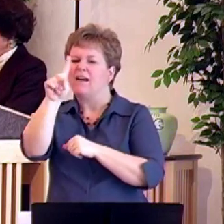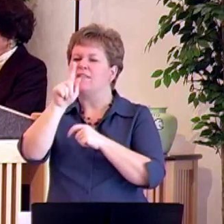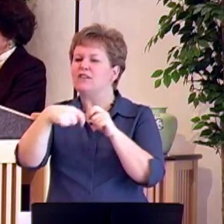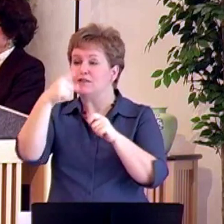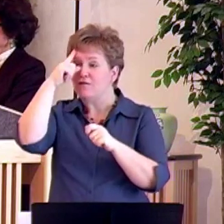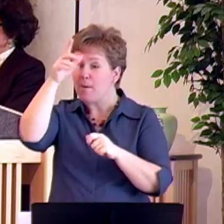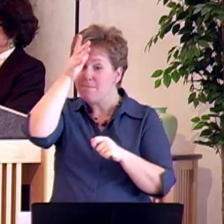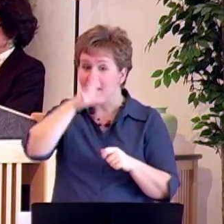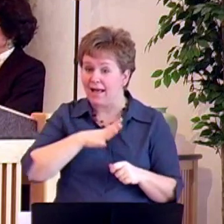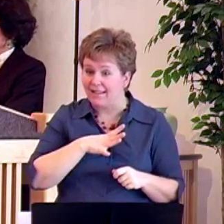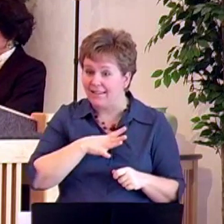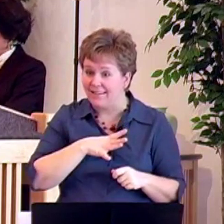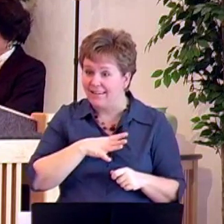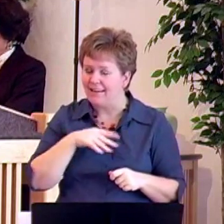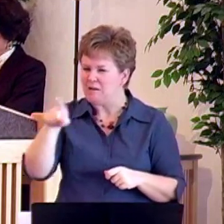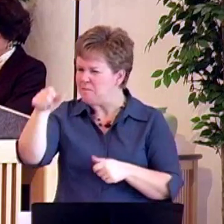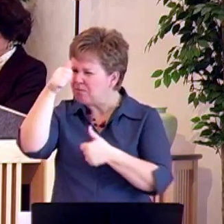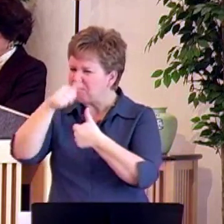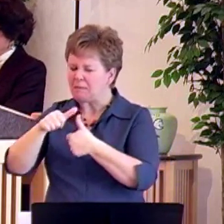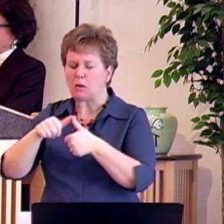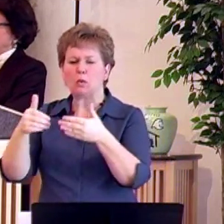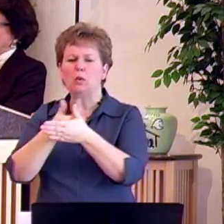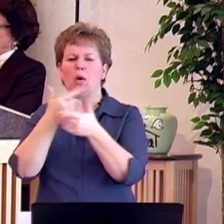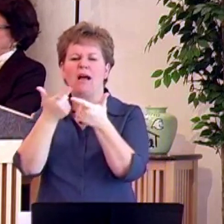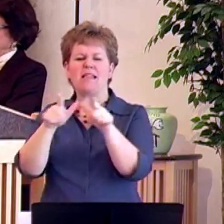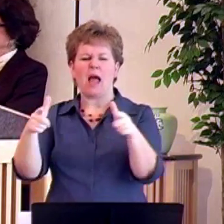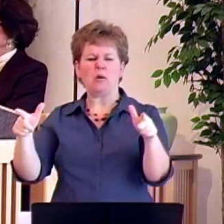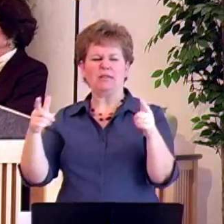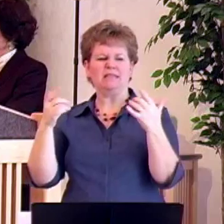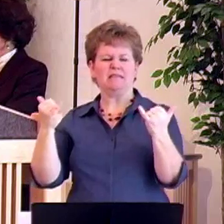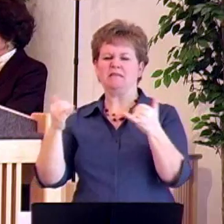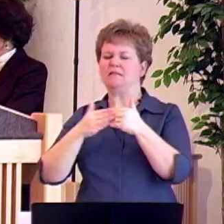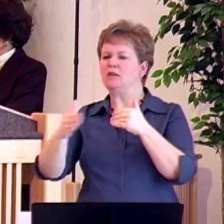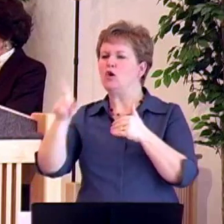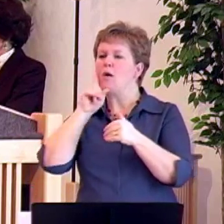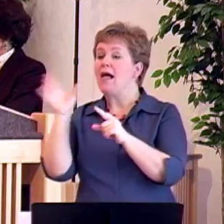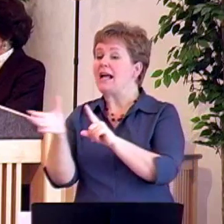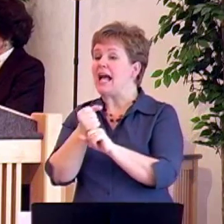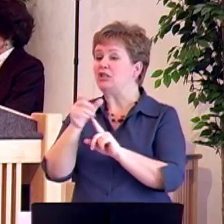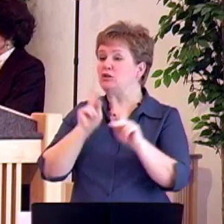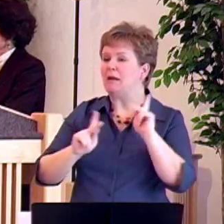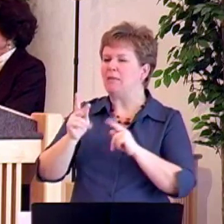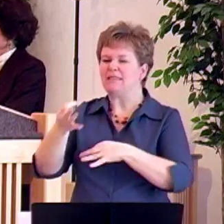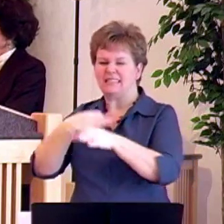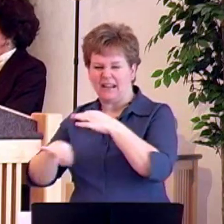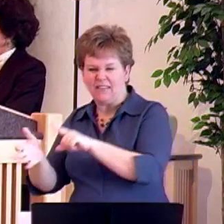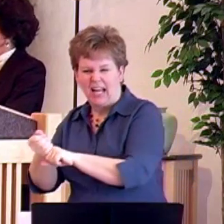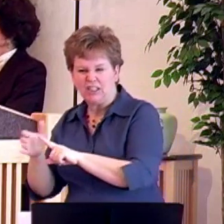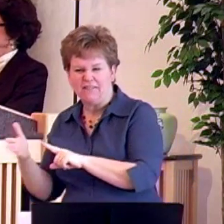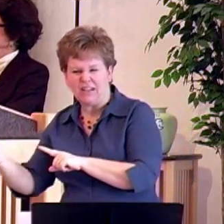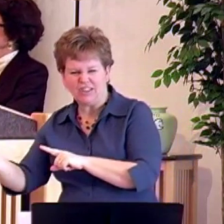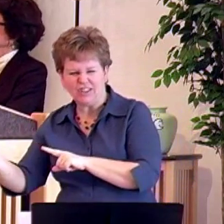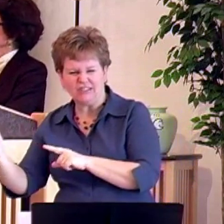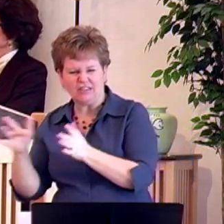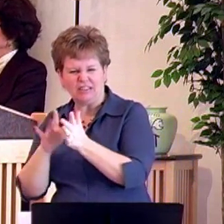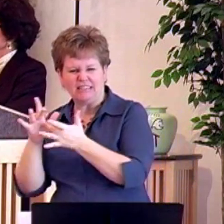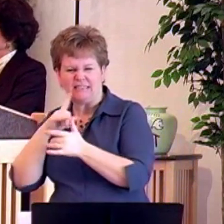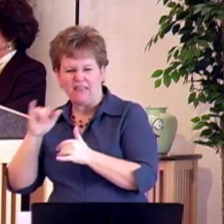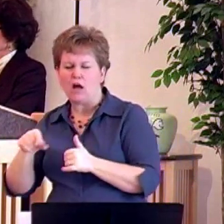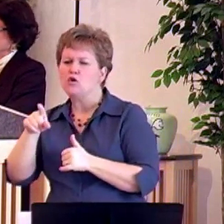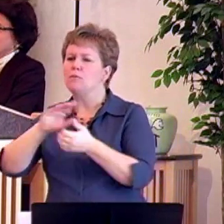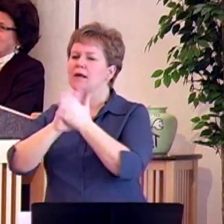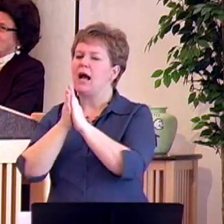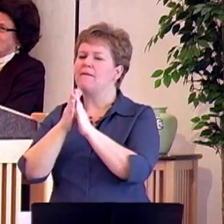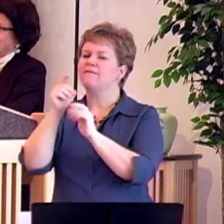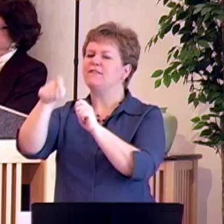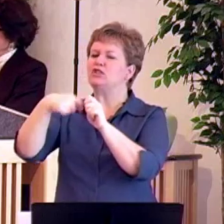me, that you kind of resent this new language that from now on you will be catching people? I mean, we learned it. From now on you will be fishers of